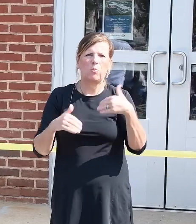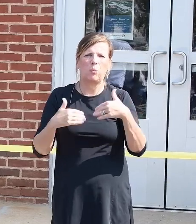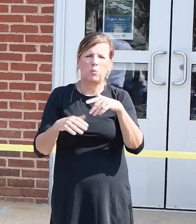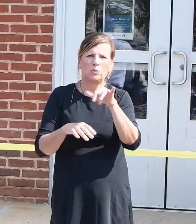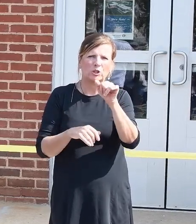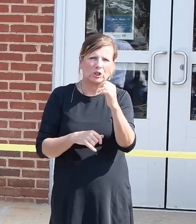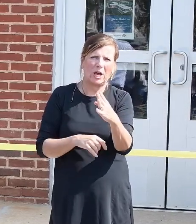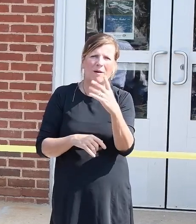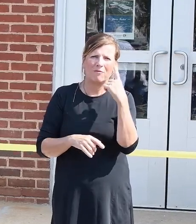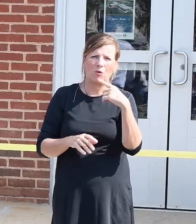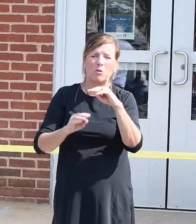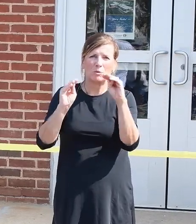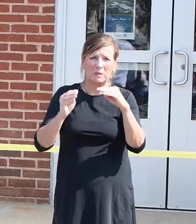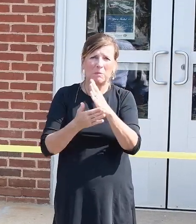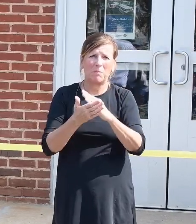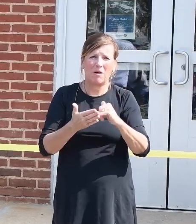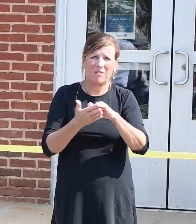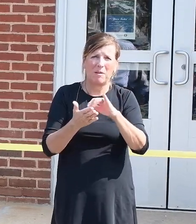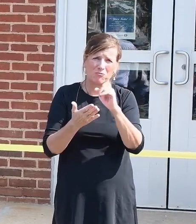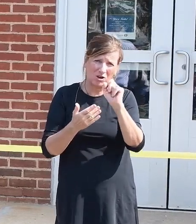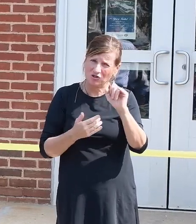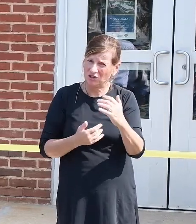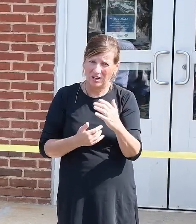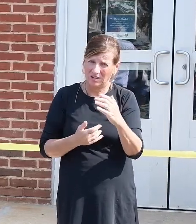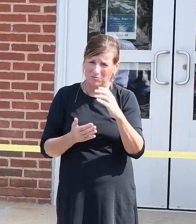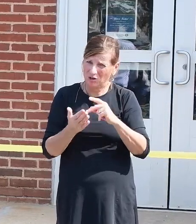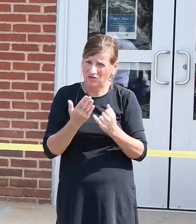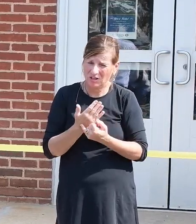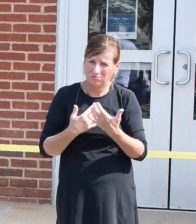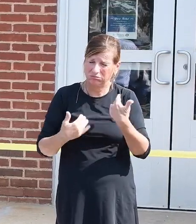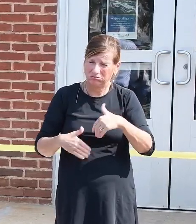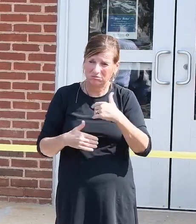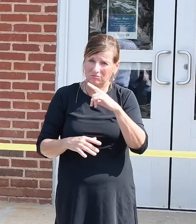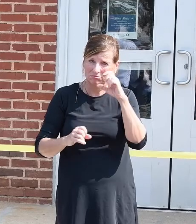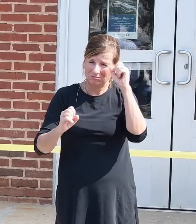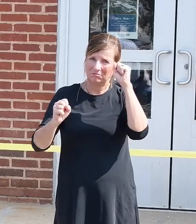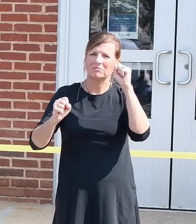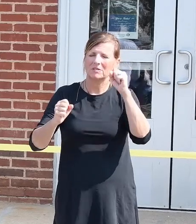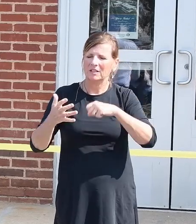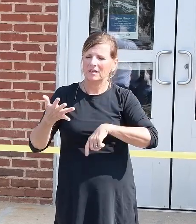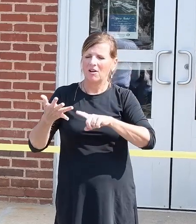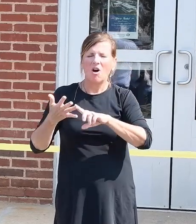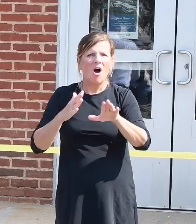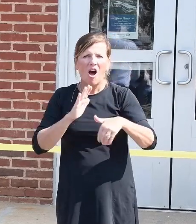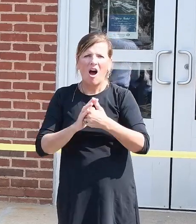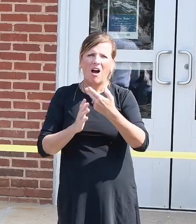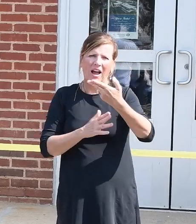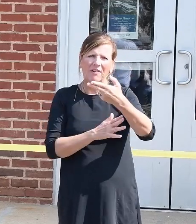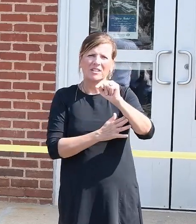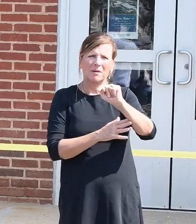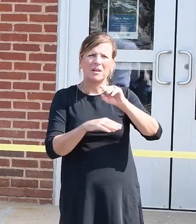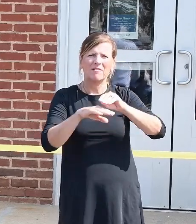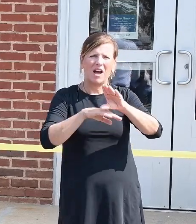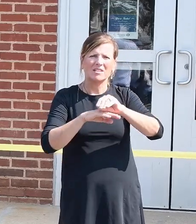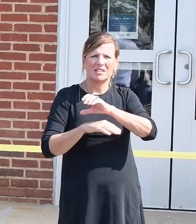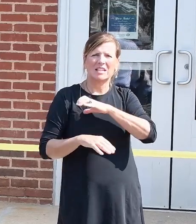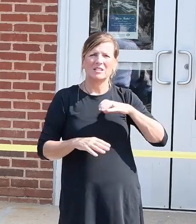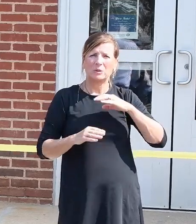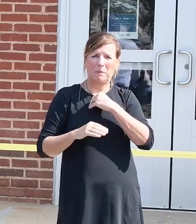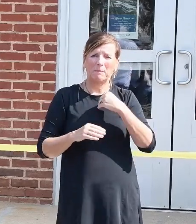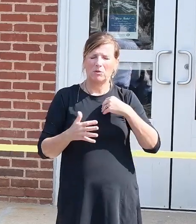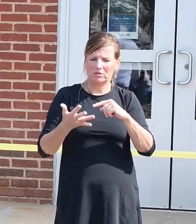in the museum portion of this project. It's amazing. Wait until you get a chance to go see it. All the Harriet Tubman Advisory Council